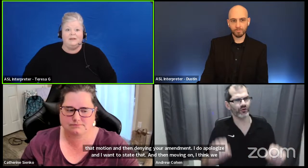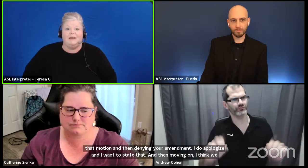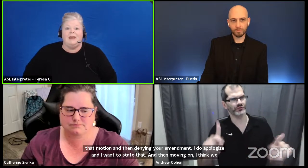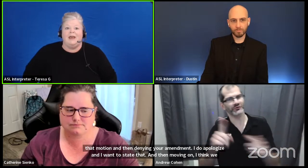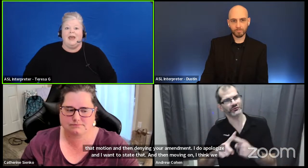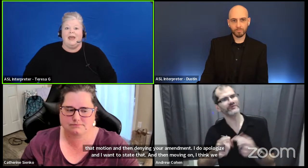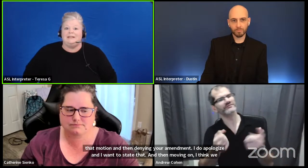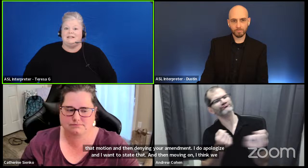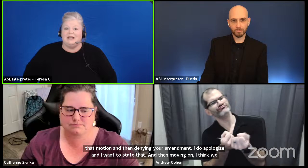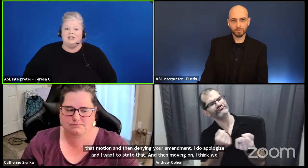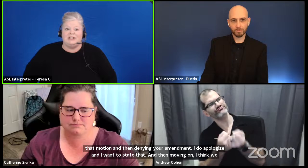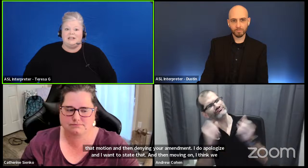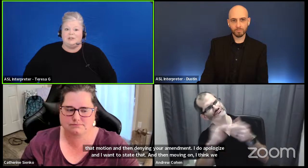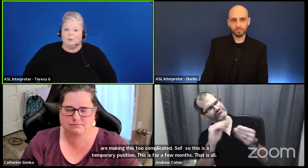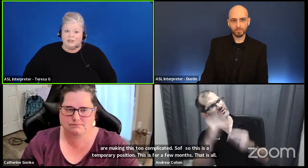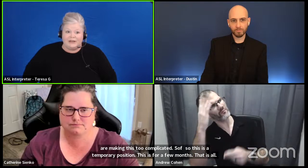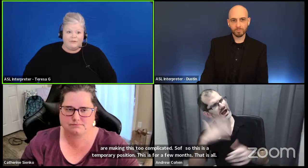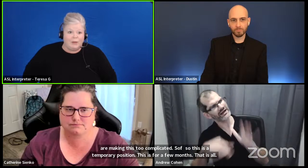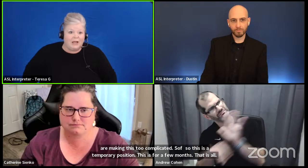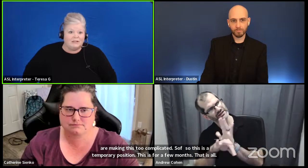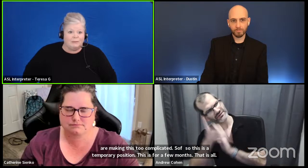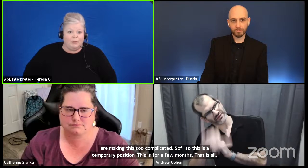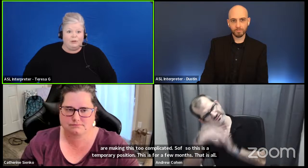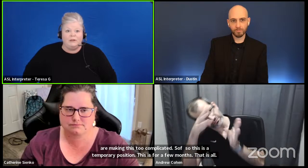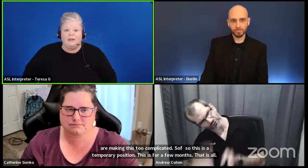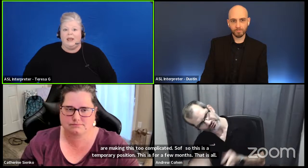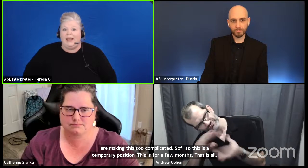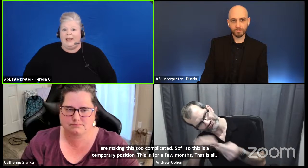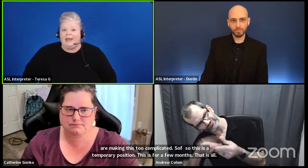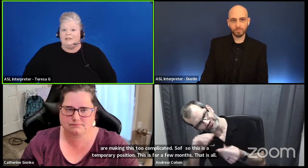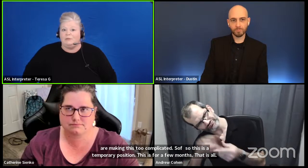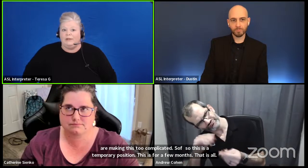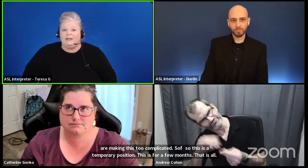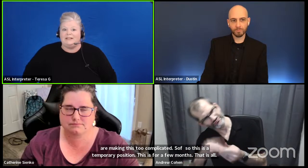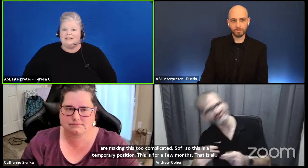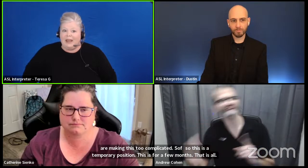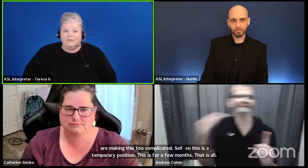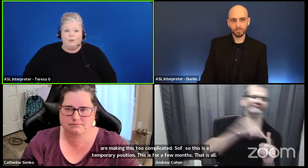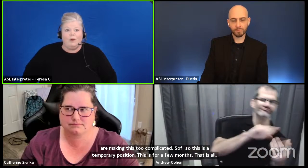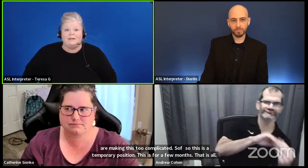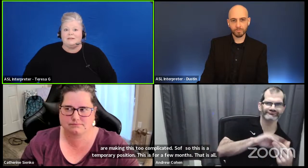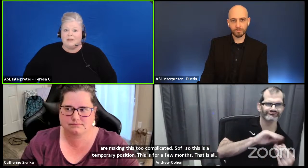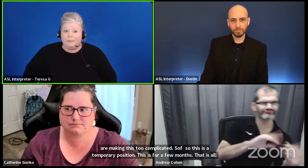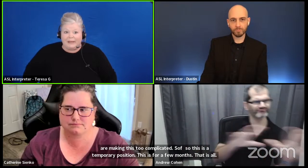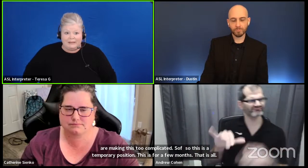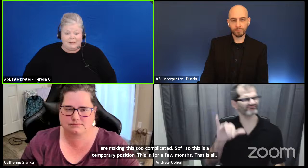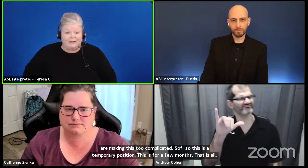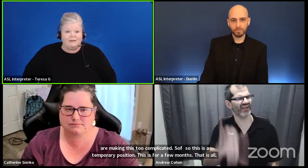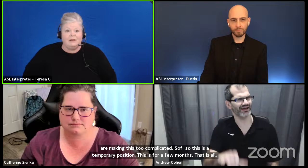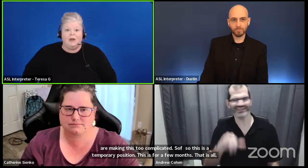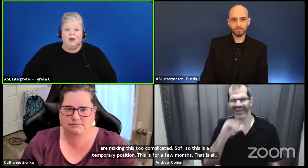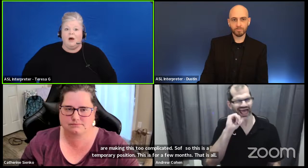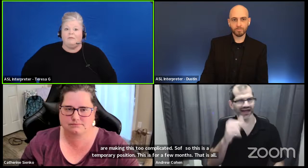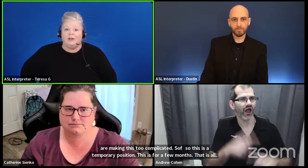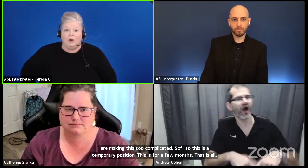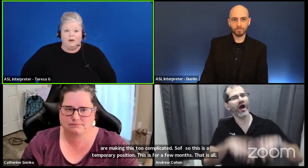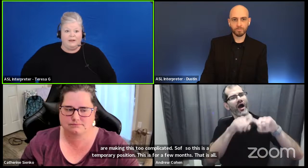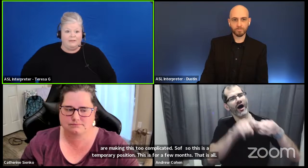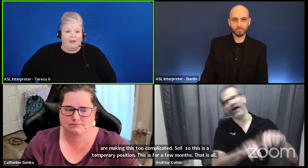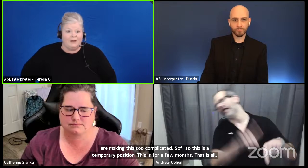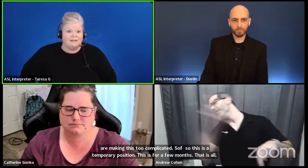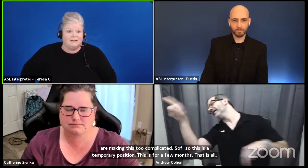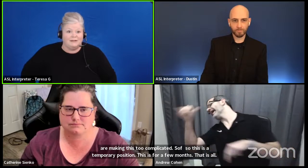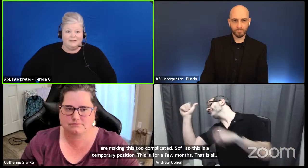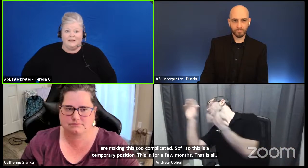discussion and discuss each person if possible, and we could see everyone's opinion